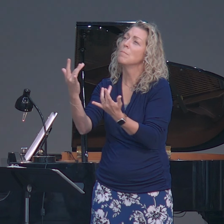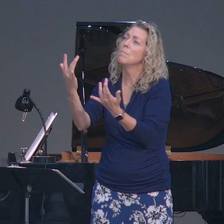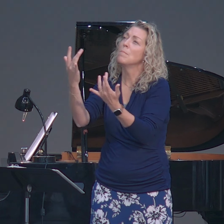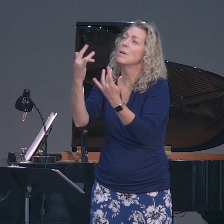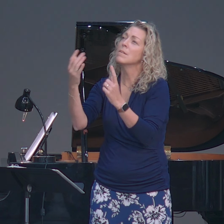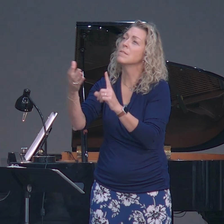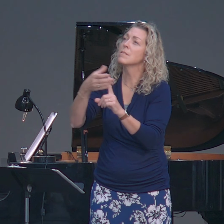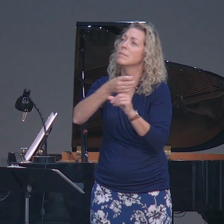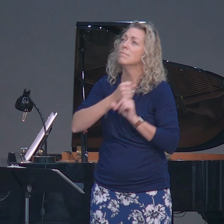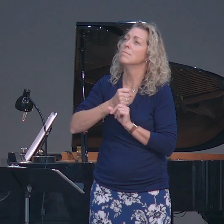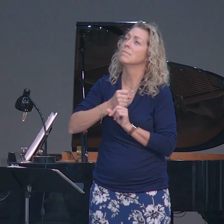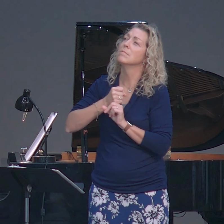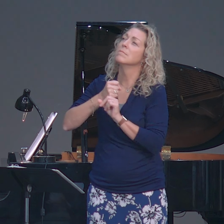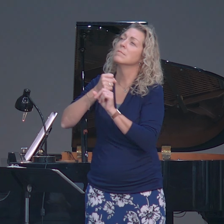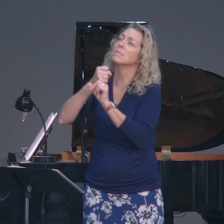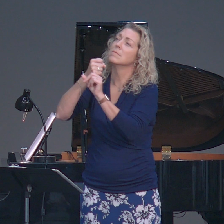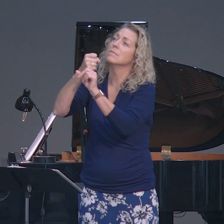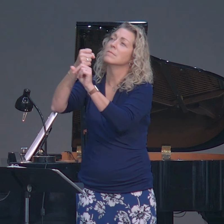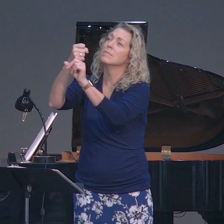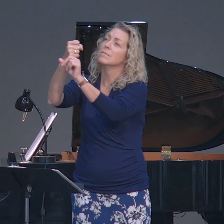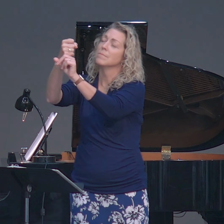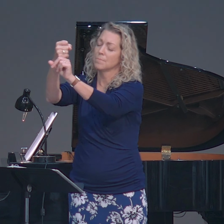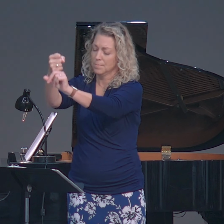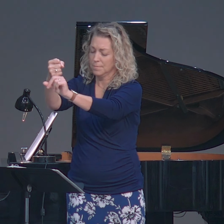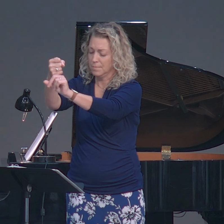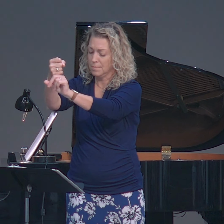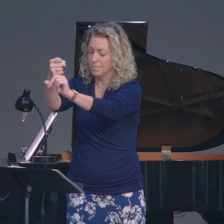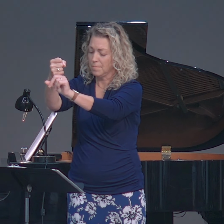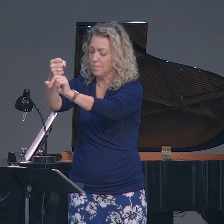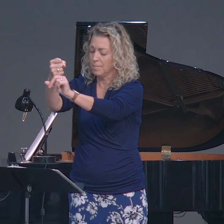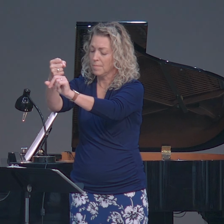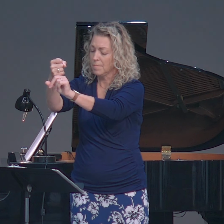and mercy found me.